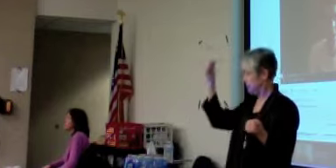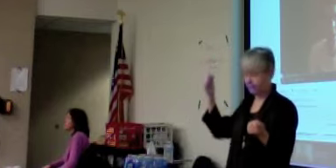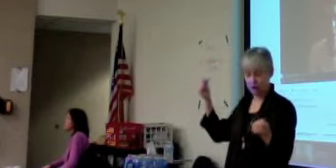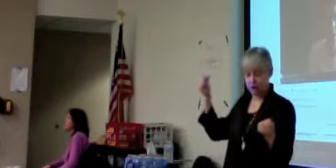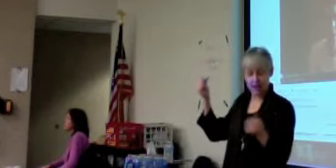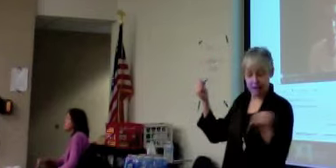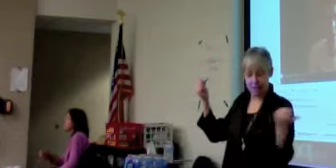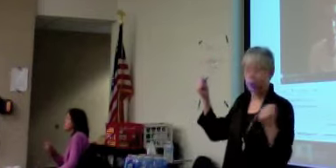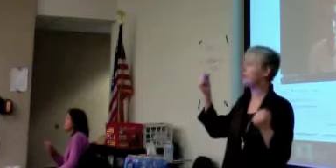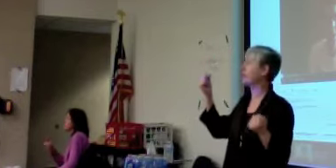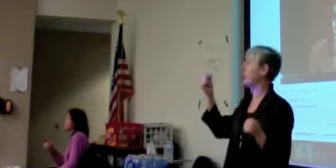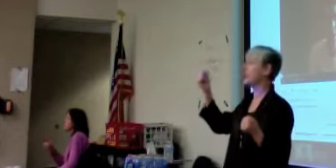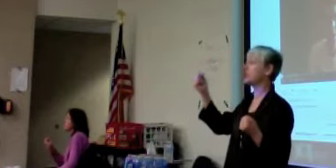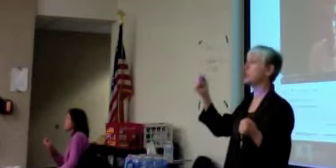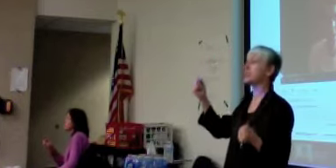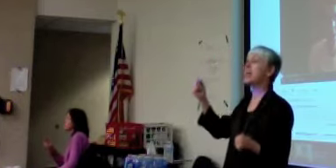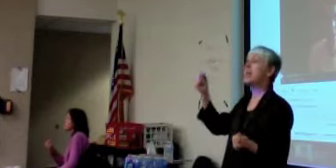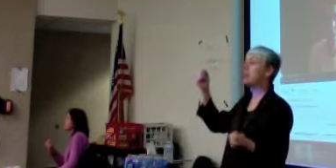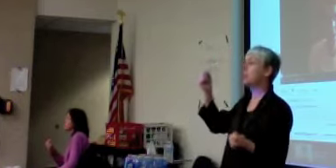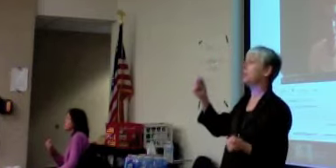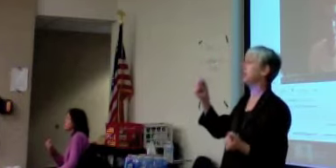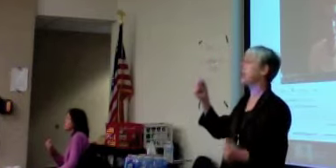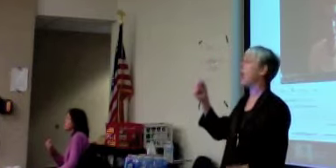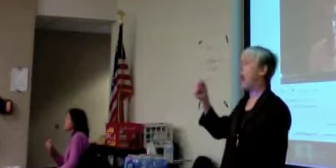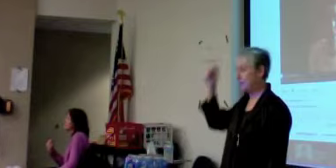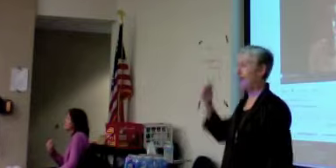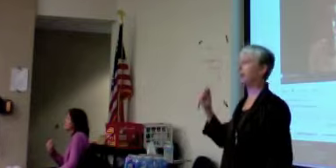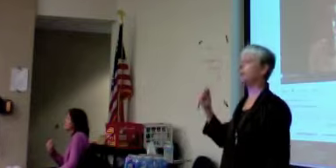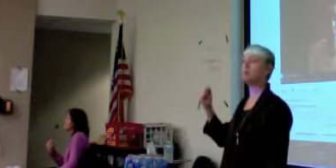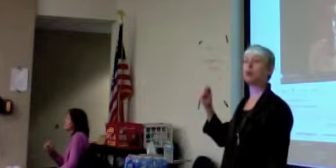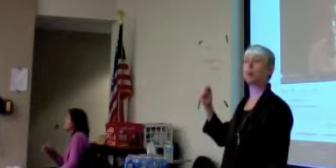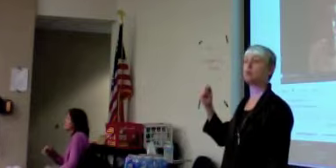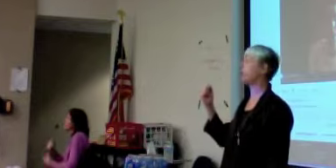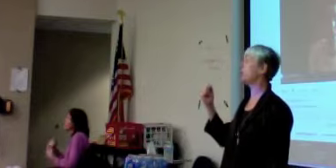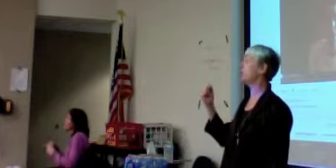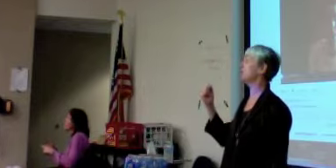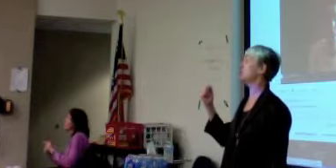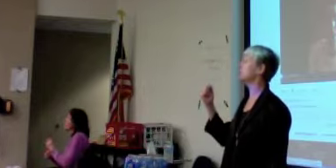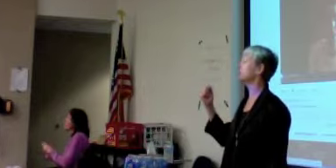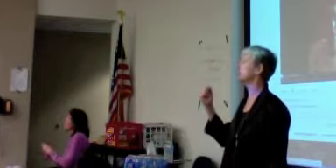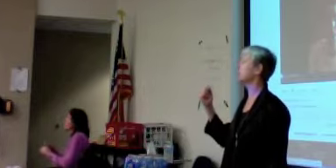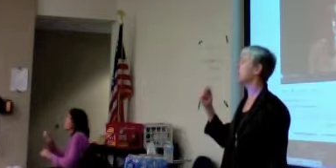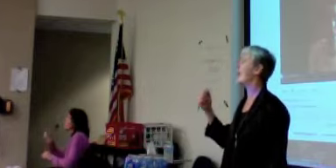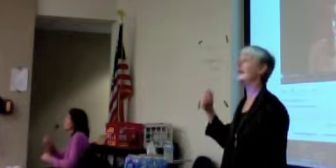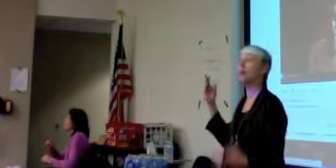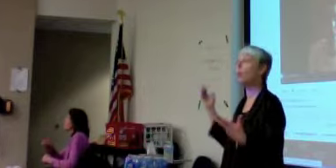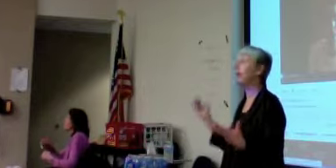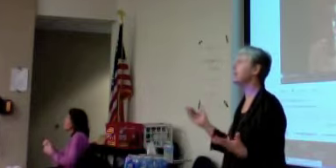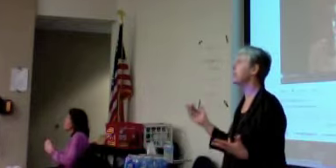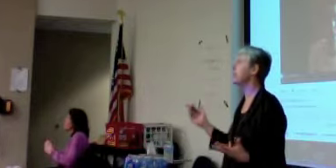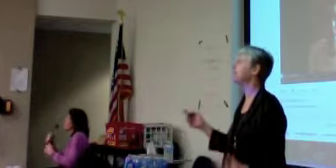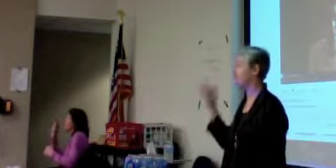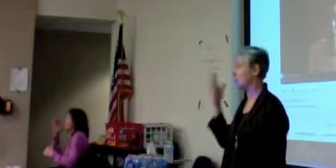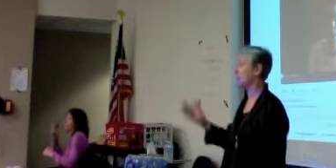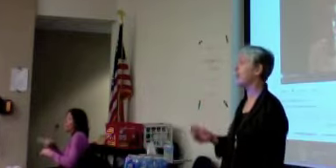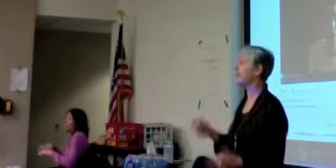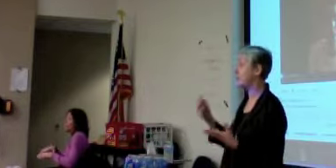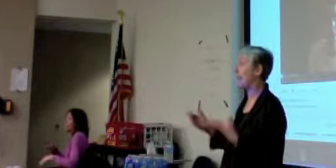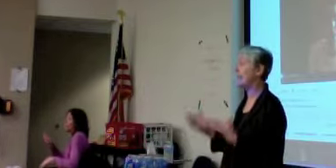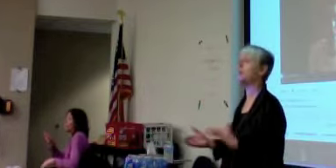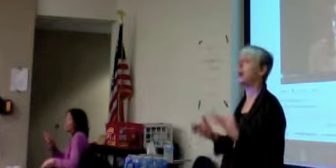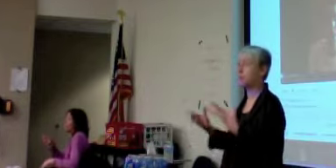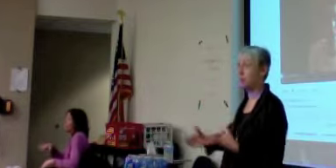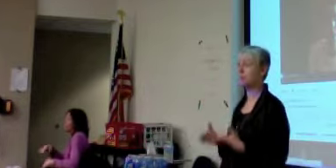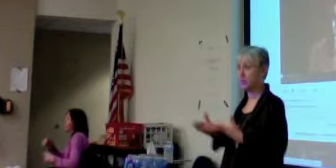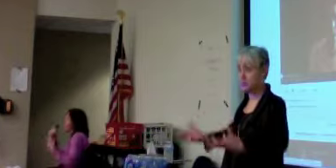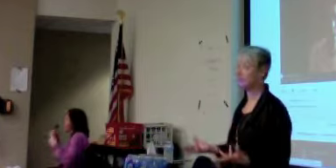tweeted, just to pull up for you, honest to goodness, he tweeted, "I finally used the quadratic equation." I don't know what he did, but at 25 he